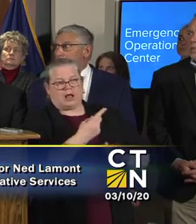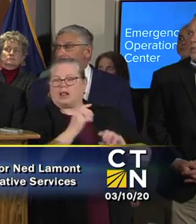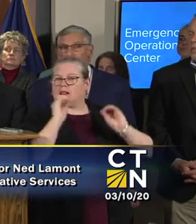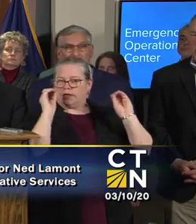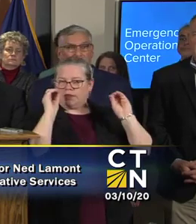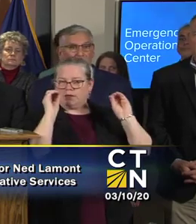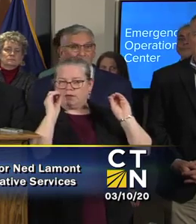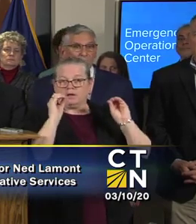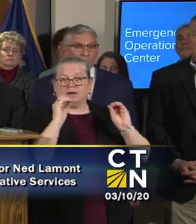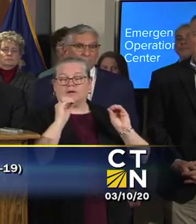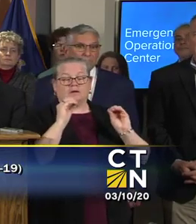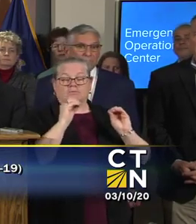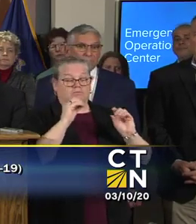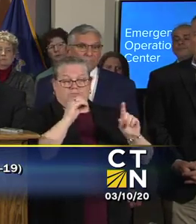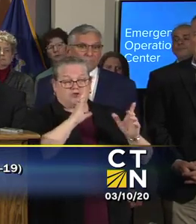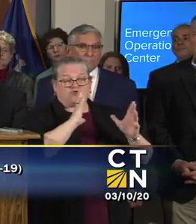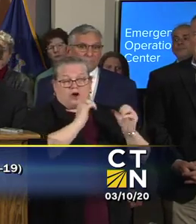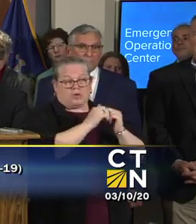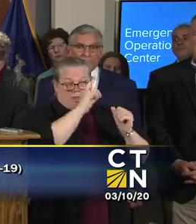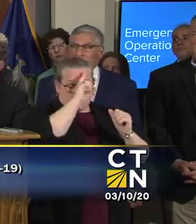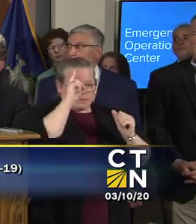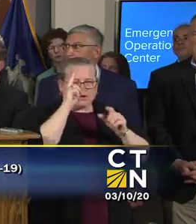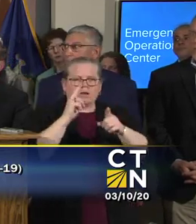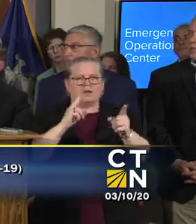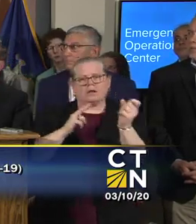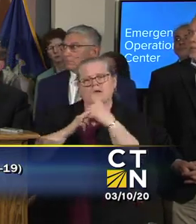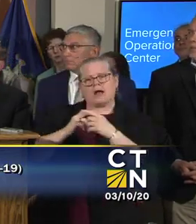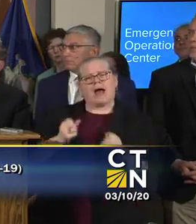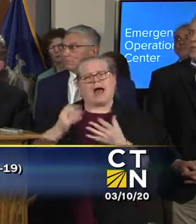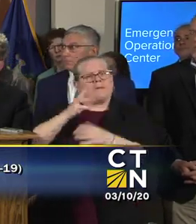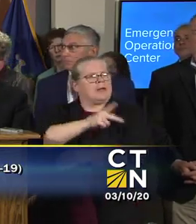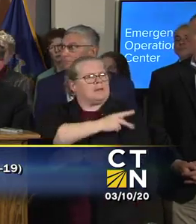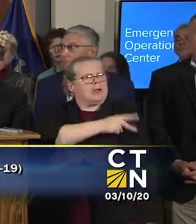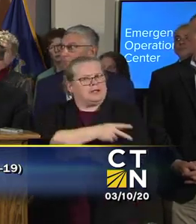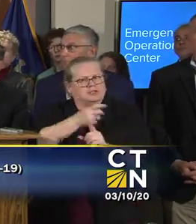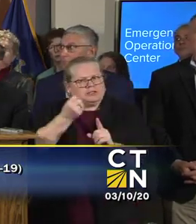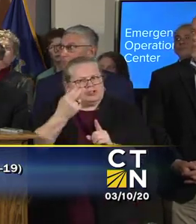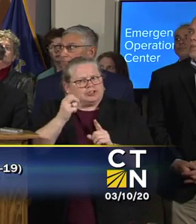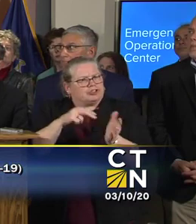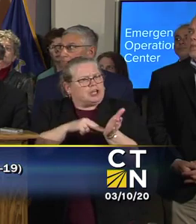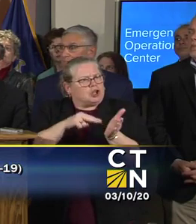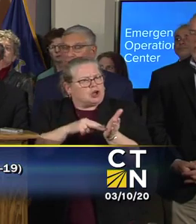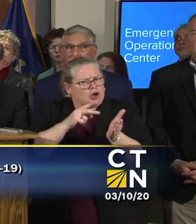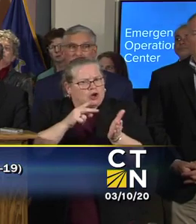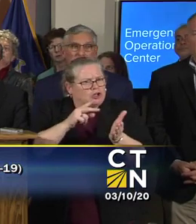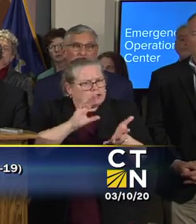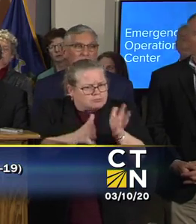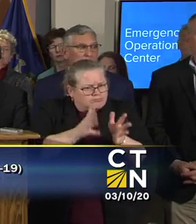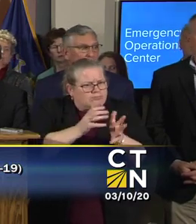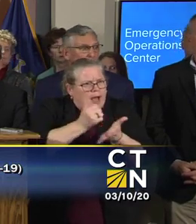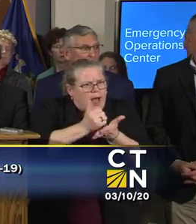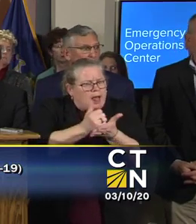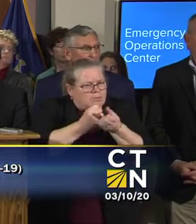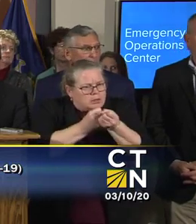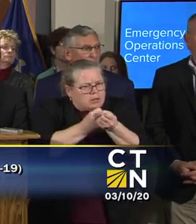information that they're willing. How many patients or clients did she administer? We are investigating that now as part of the contract.